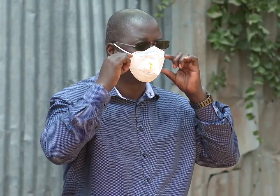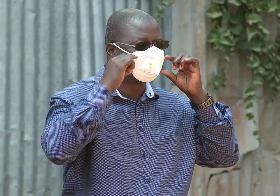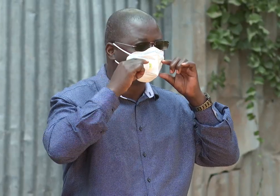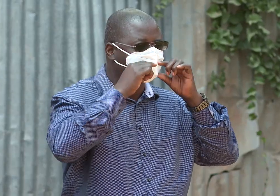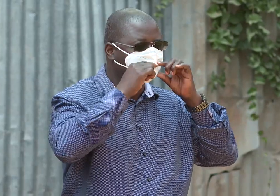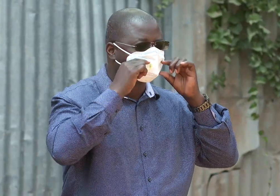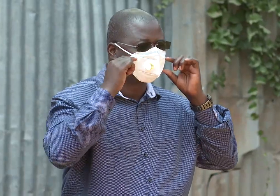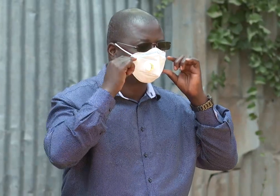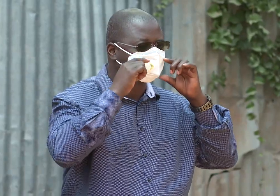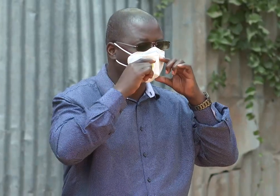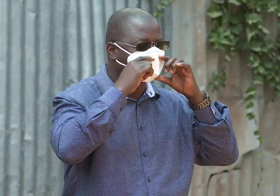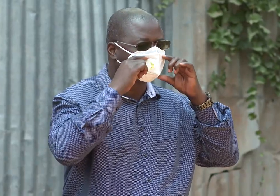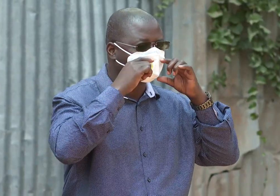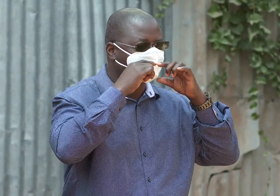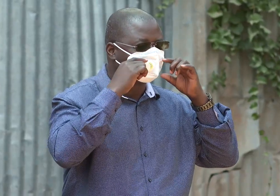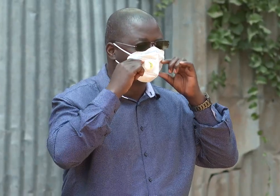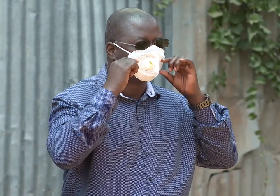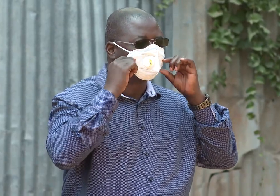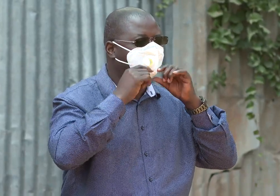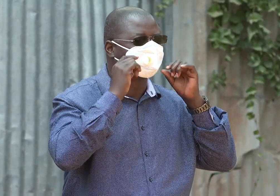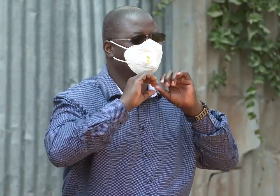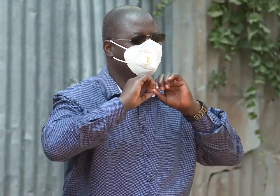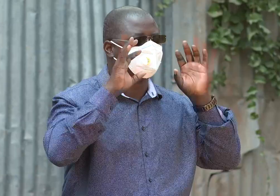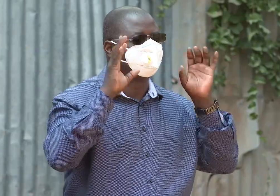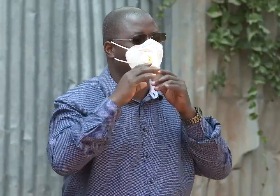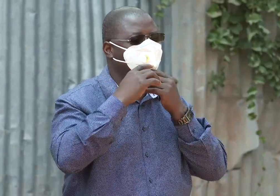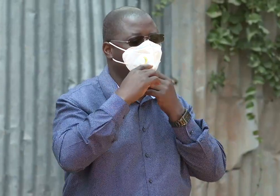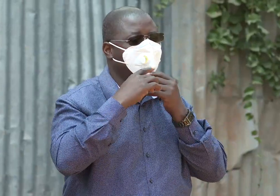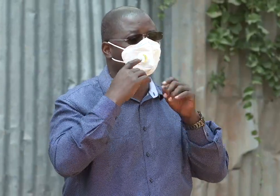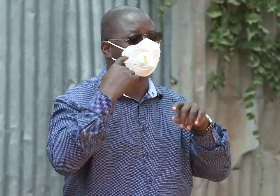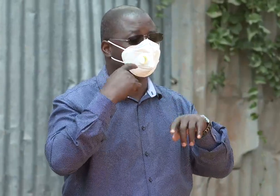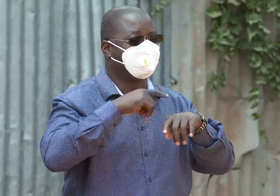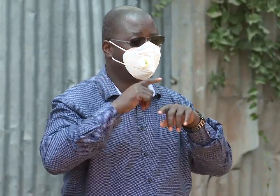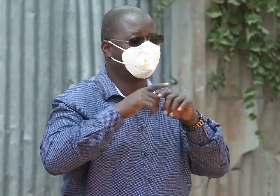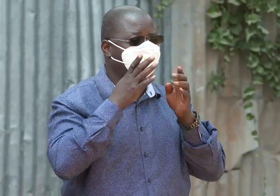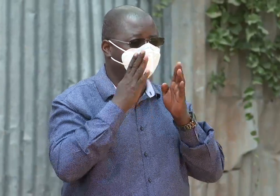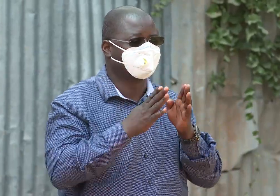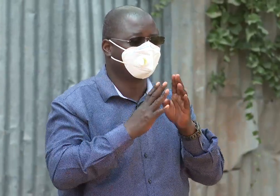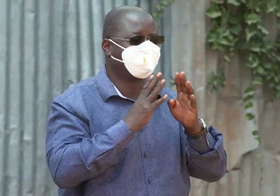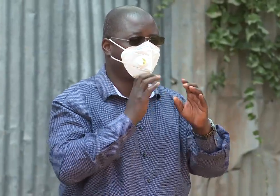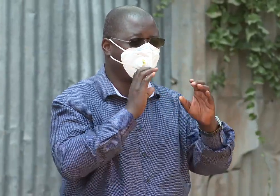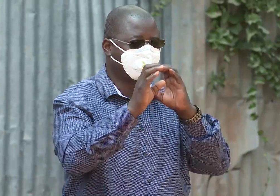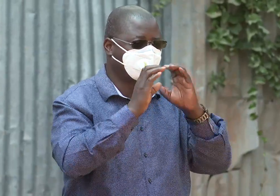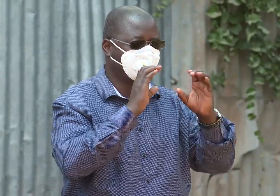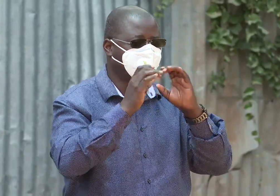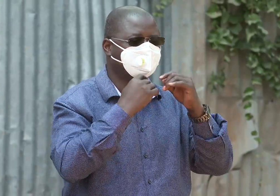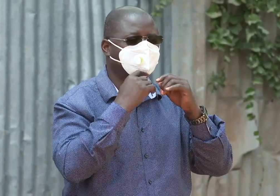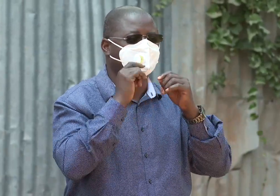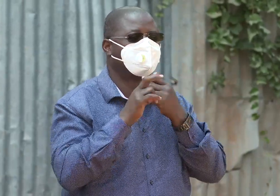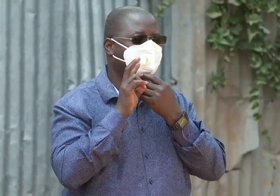is right now, this lining has been covered. So, this one is not transparent. So, when a person is communicating,